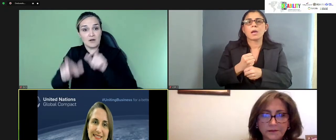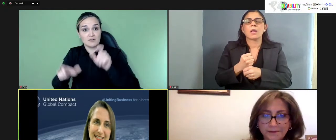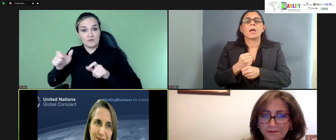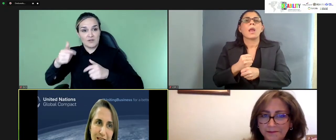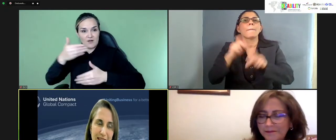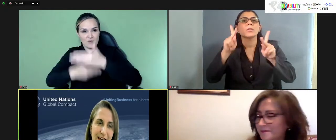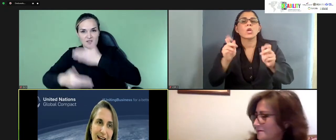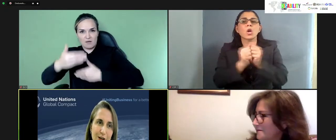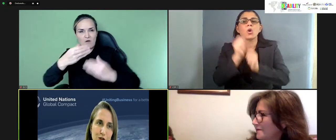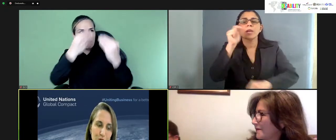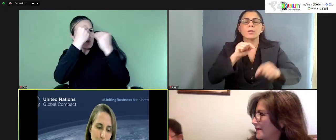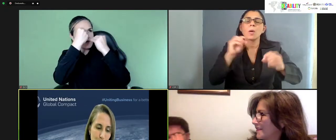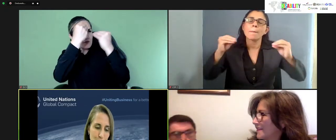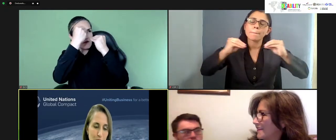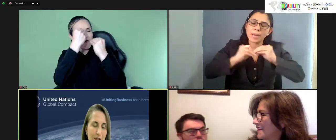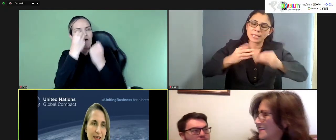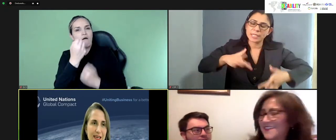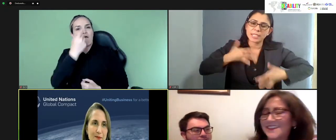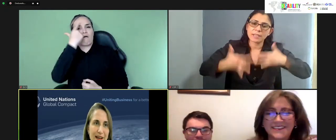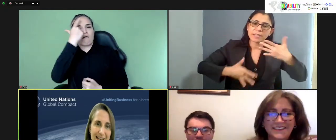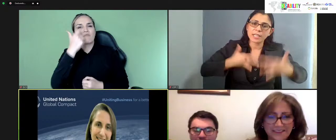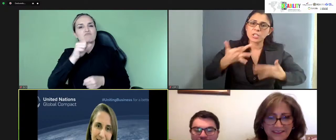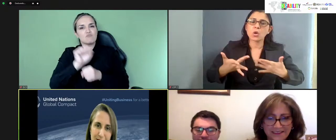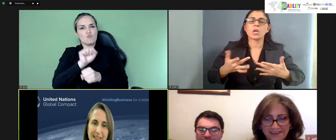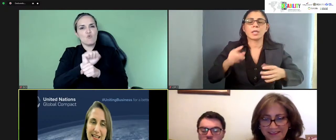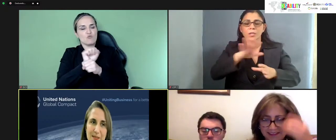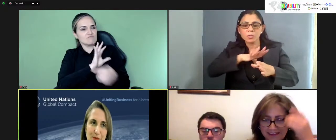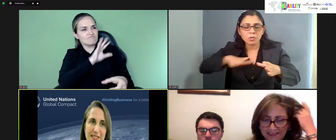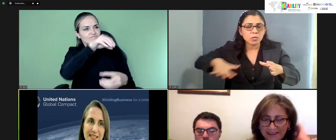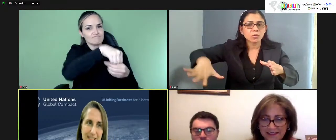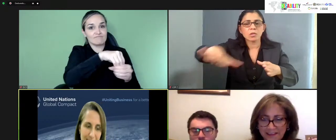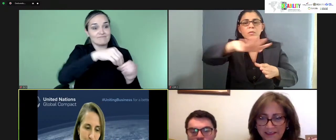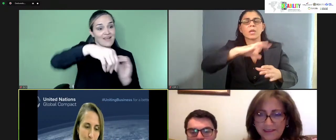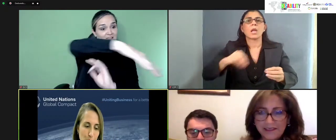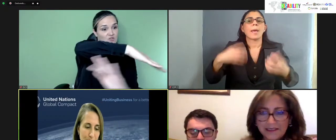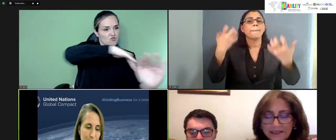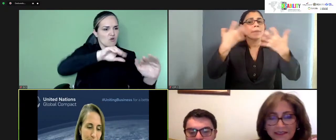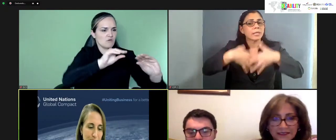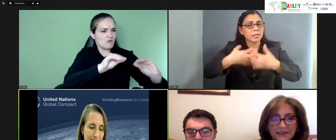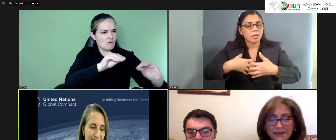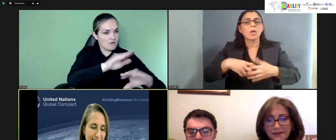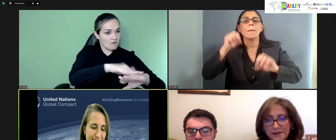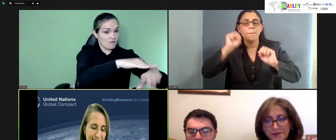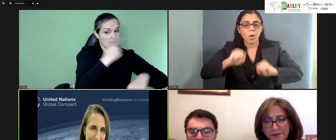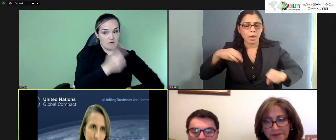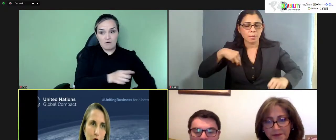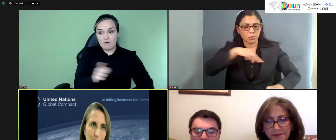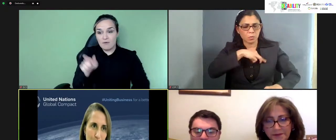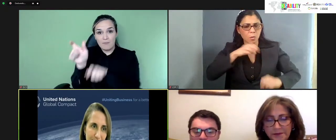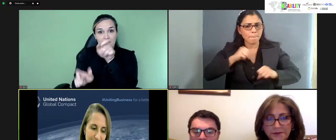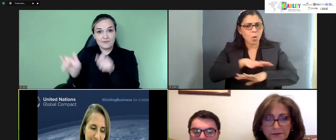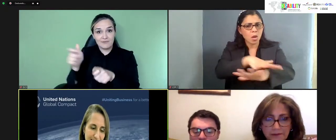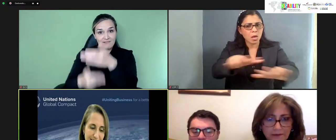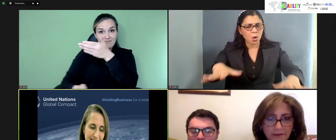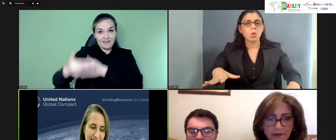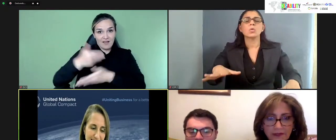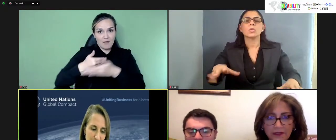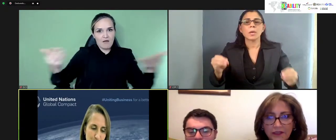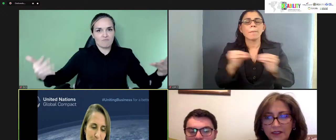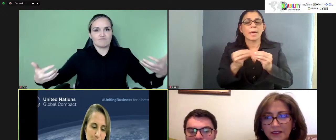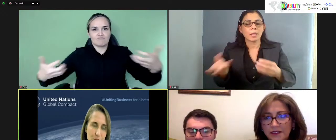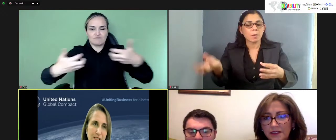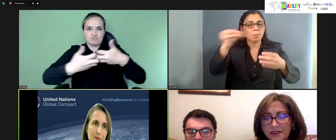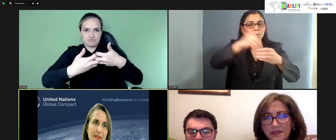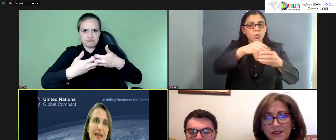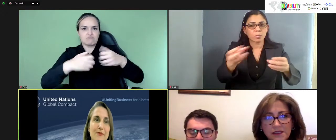employment the persons with disabilities instead of eyes in the environment so that the companies of the